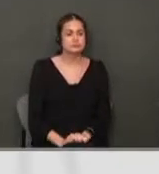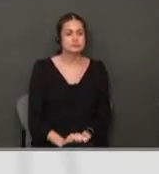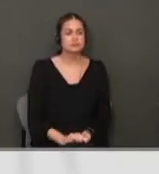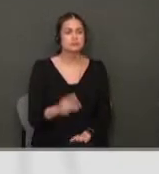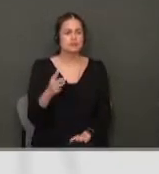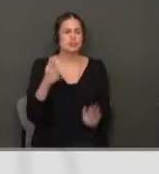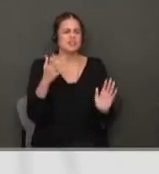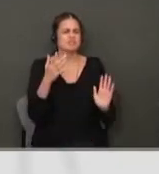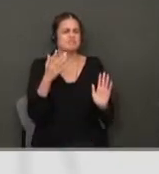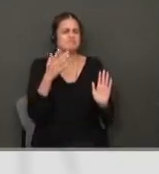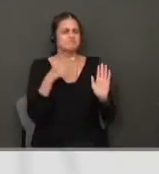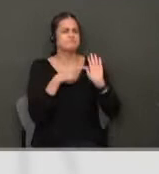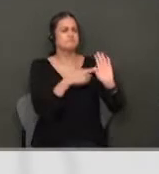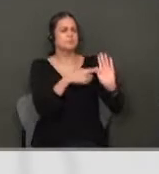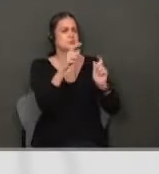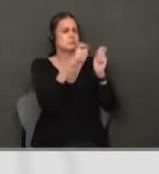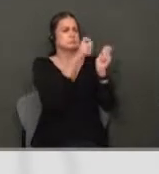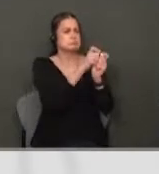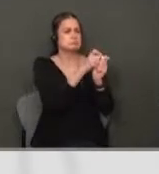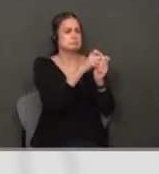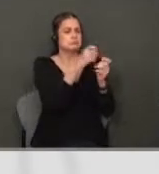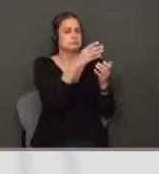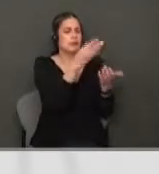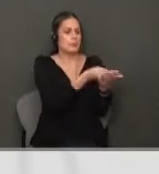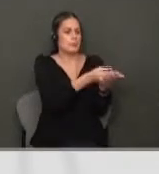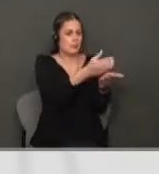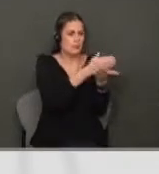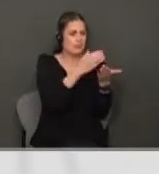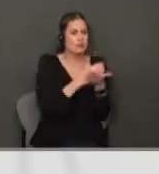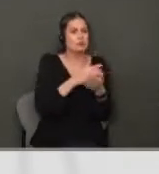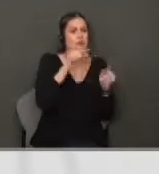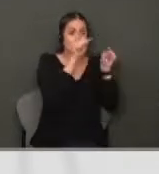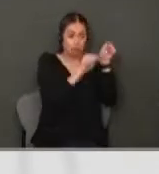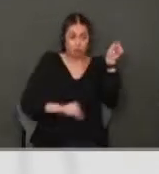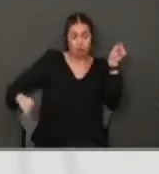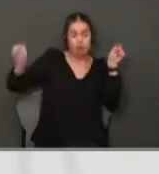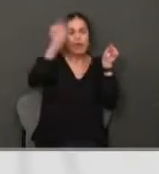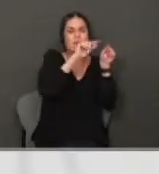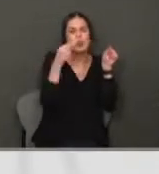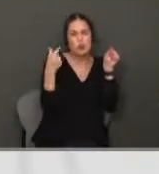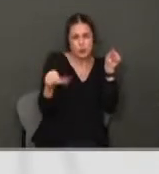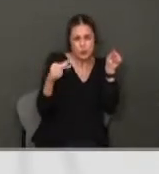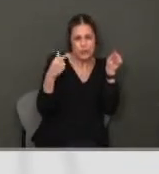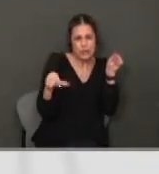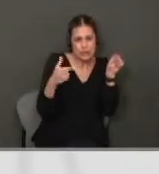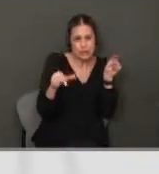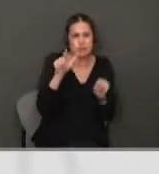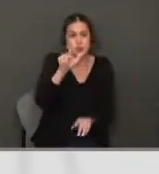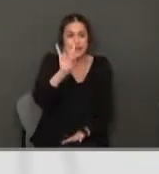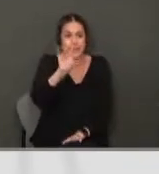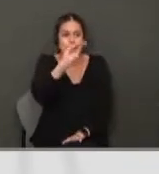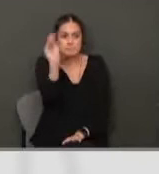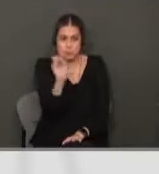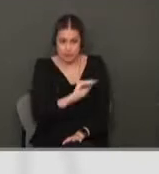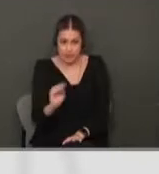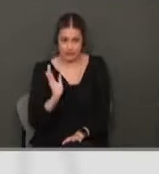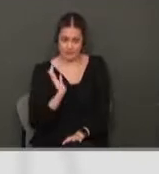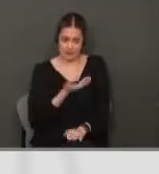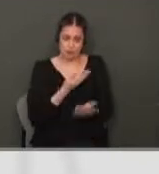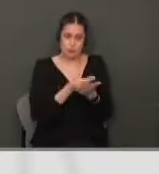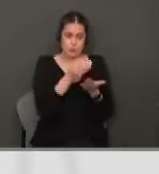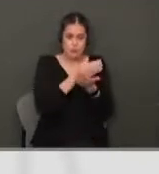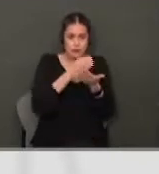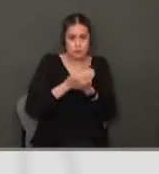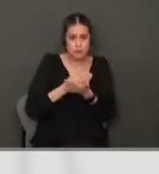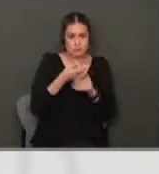to point out a couple of things about our revenue. And the revenue is in the green on the outside. So about 28% of our revenue comes